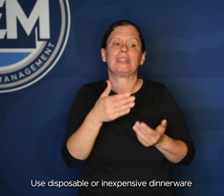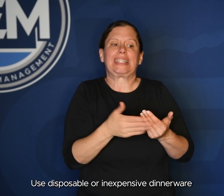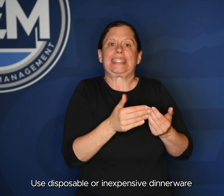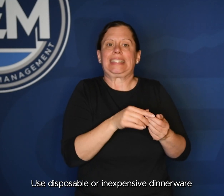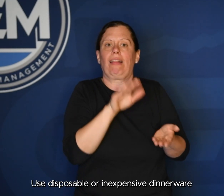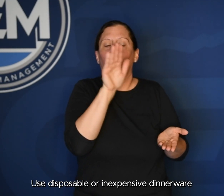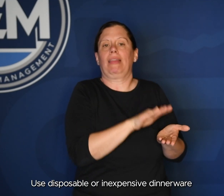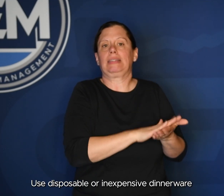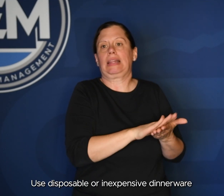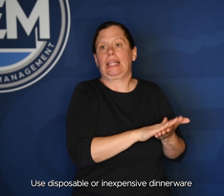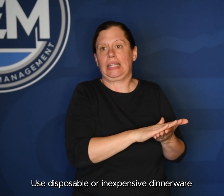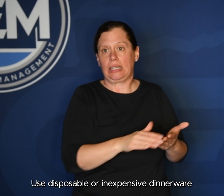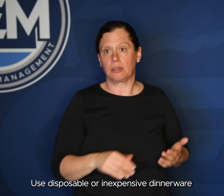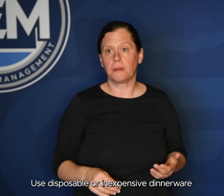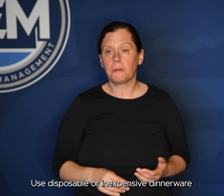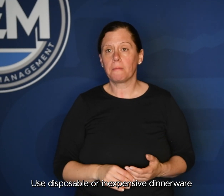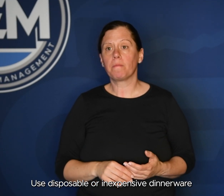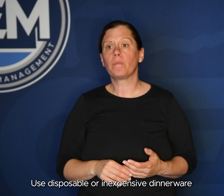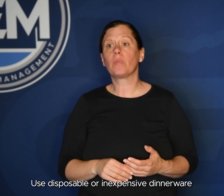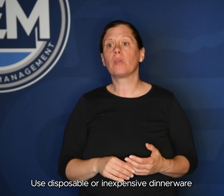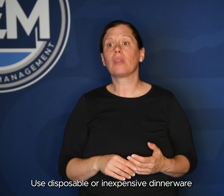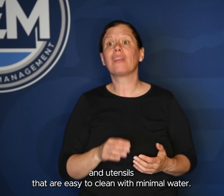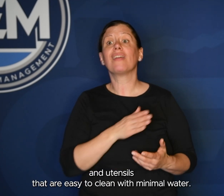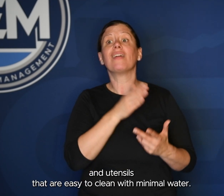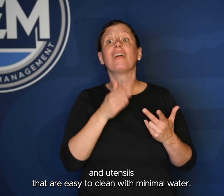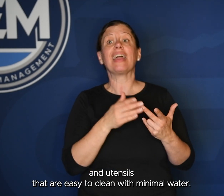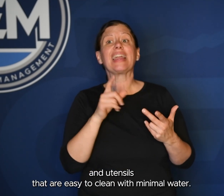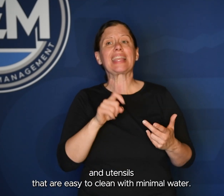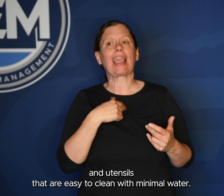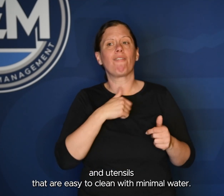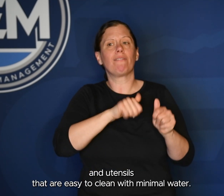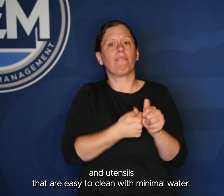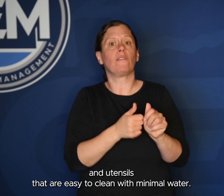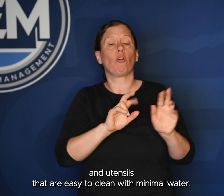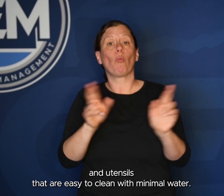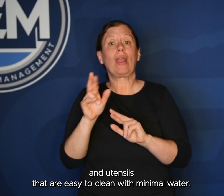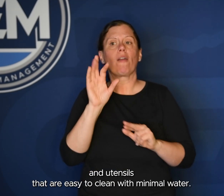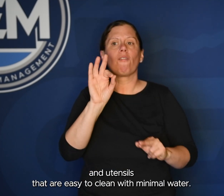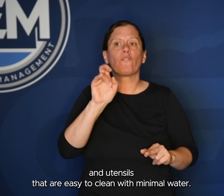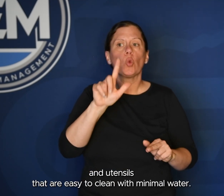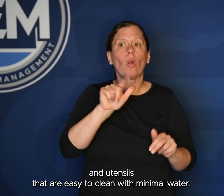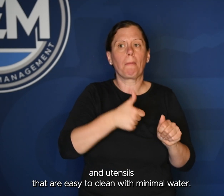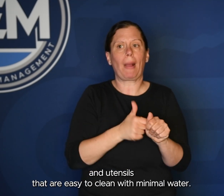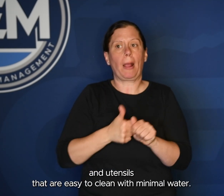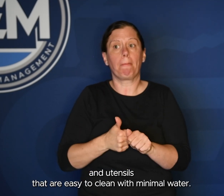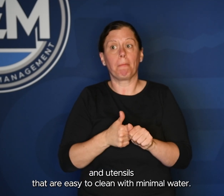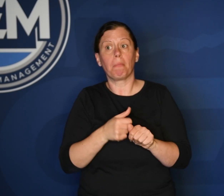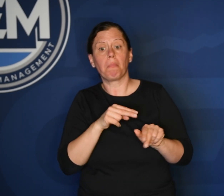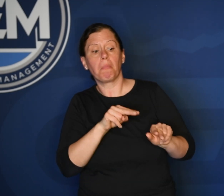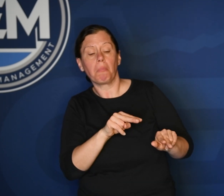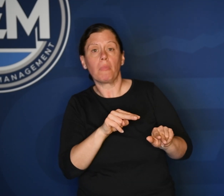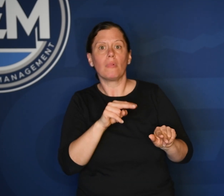Use disposable or inexpensive dinnerware and utensils that are easy to clean with minimal water.